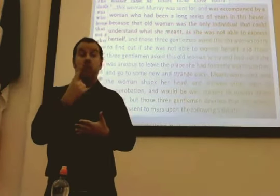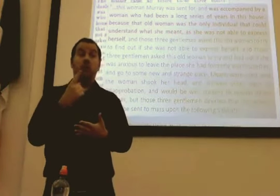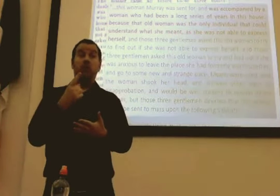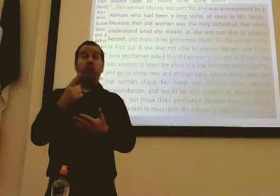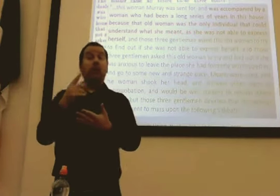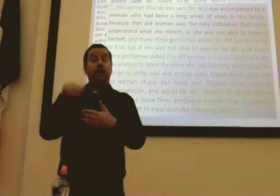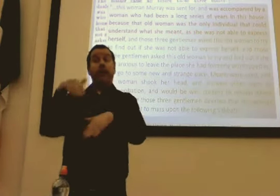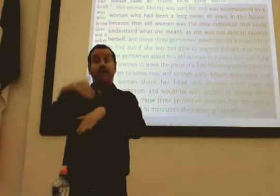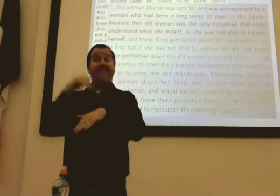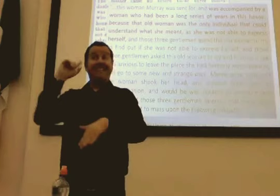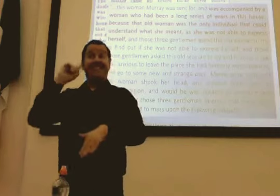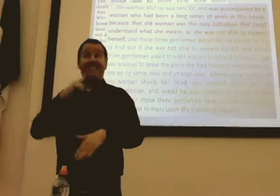time.